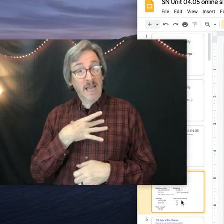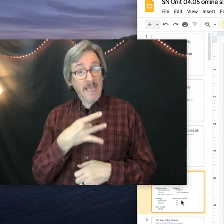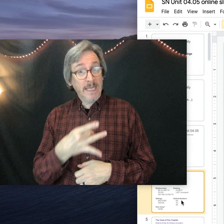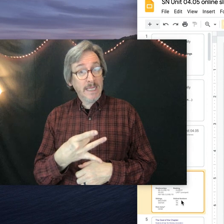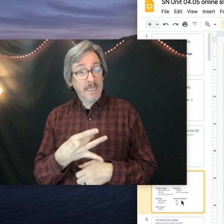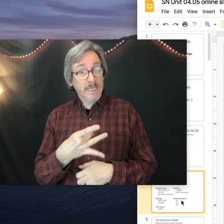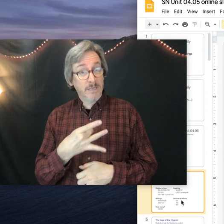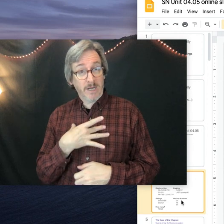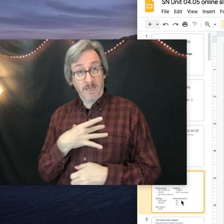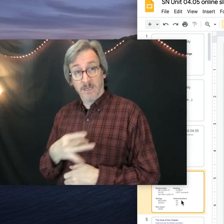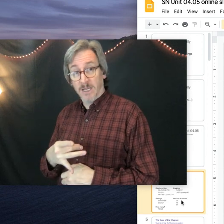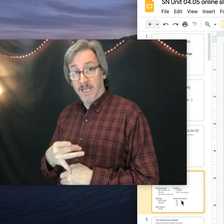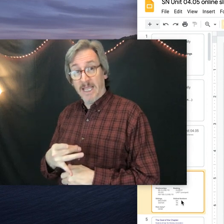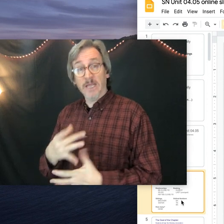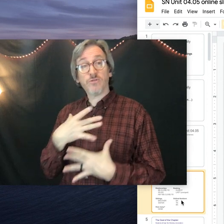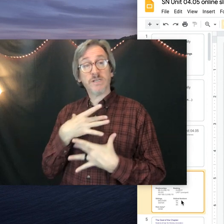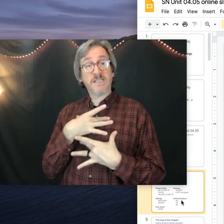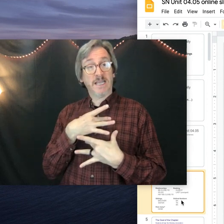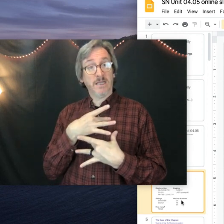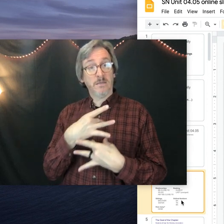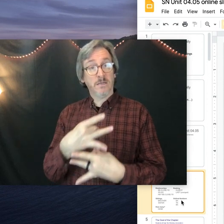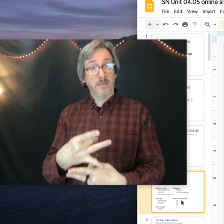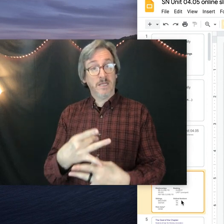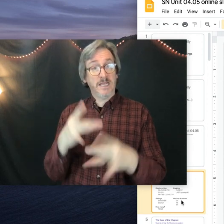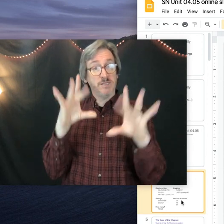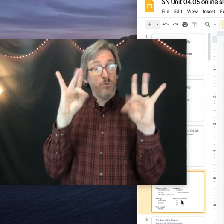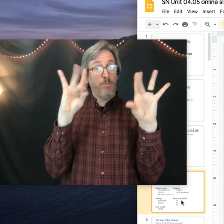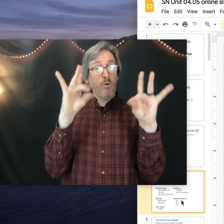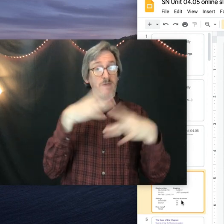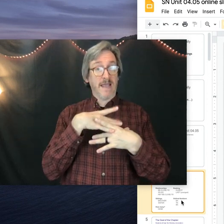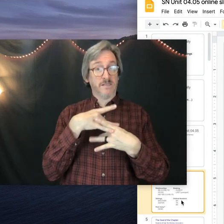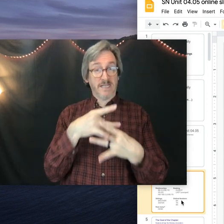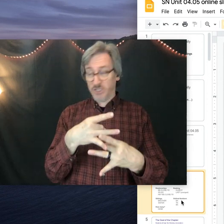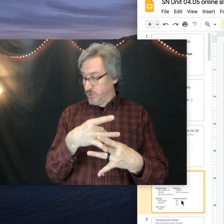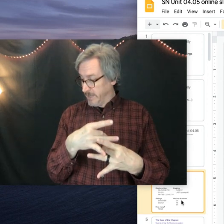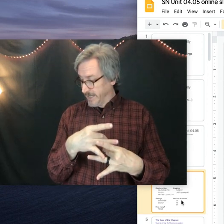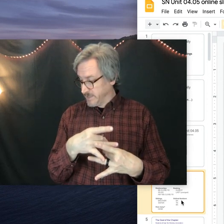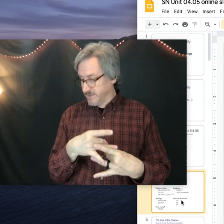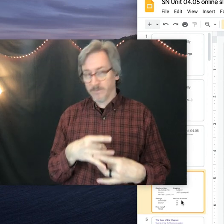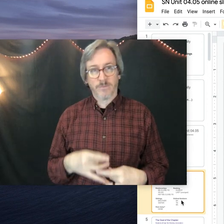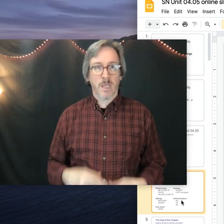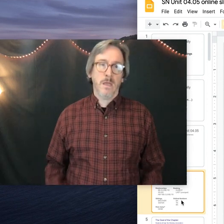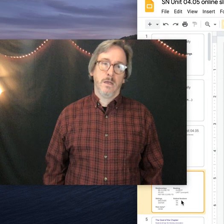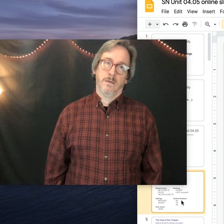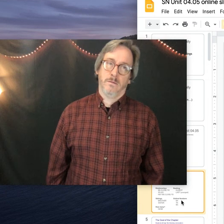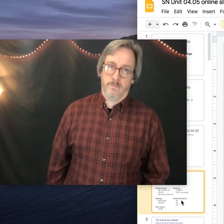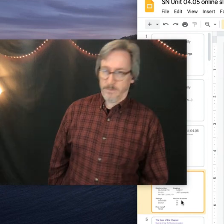signed like, right? Interesting is both hands. It's two likes.